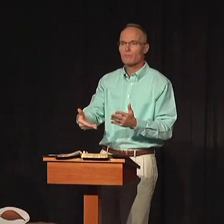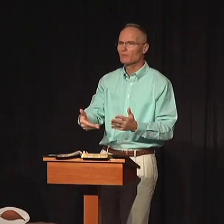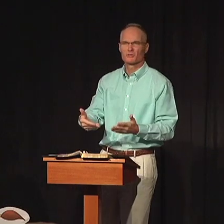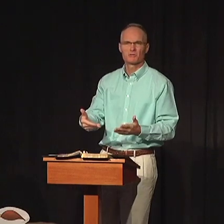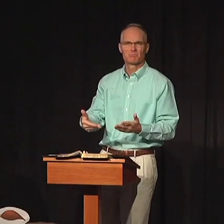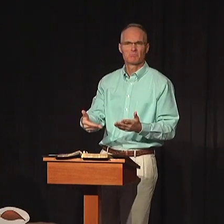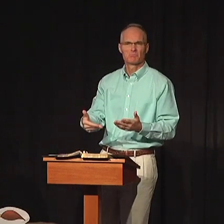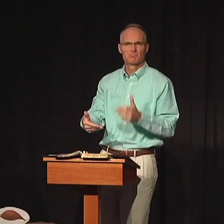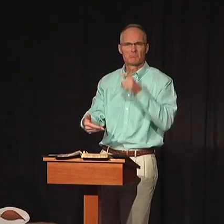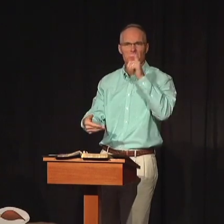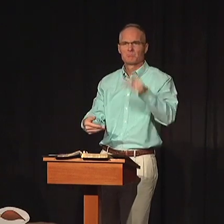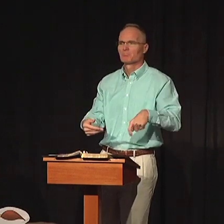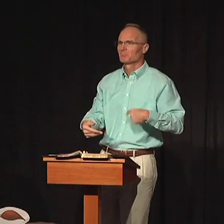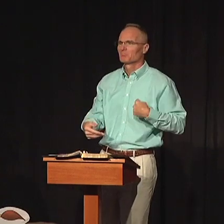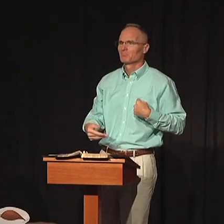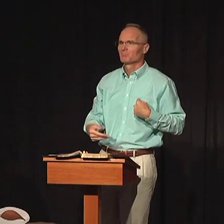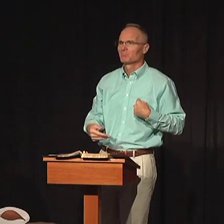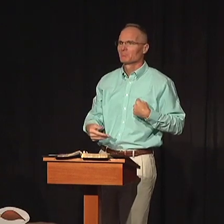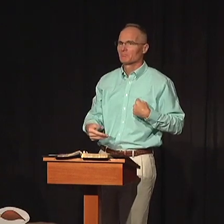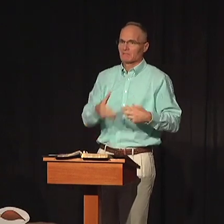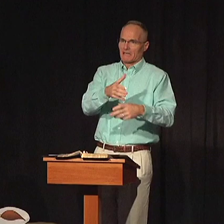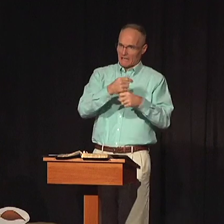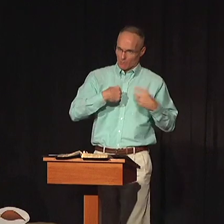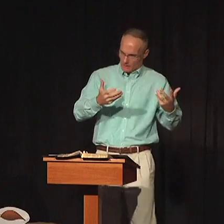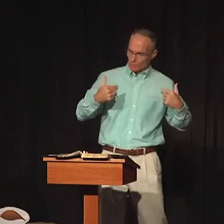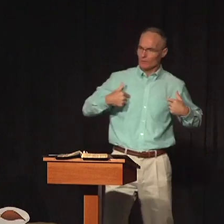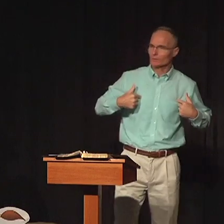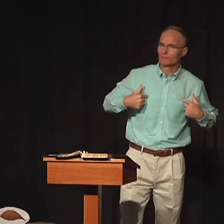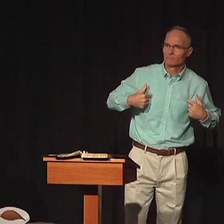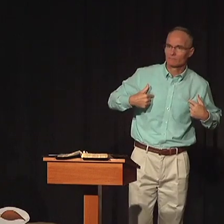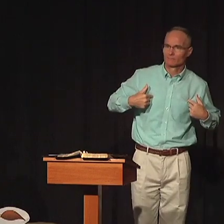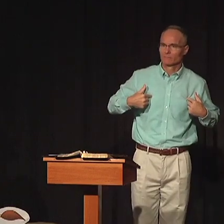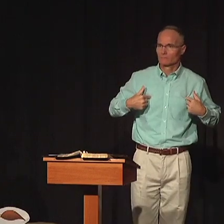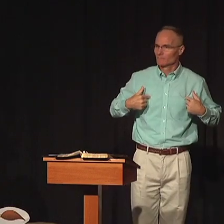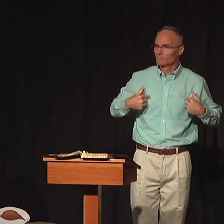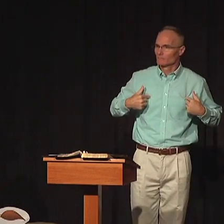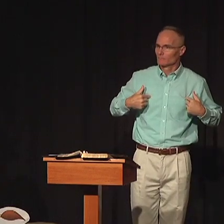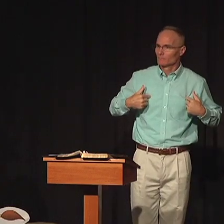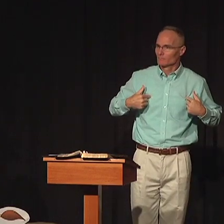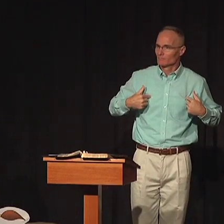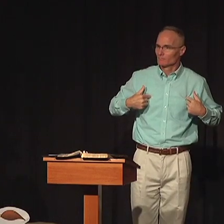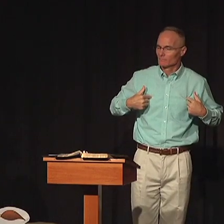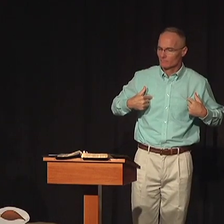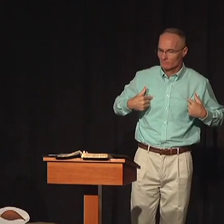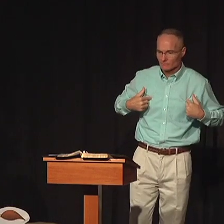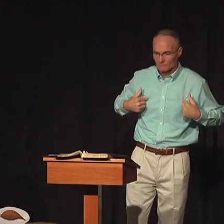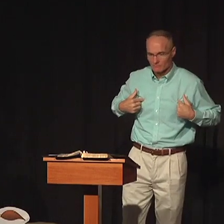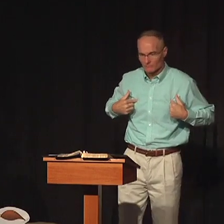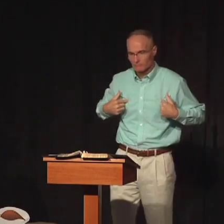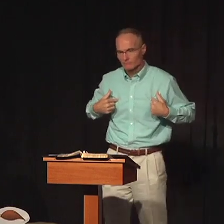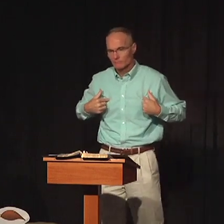They don't have a relationship with the other shoppers. I don't need that. I get what I want. Got what I needed.